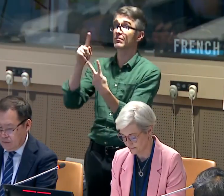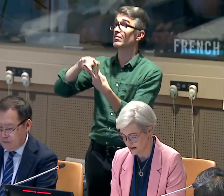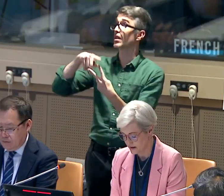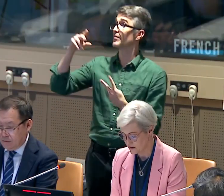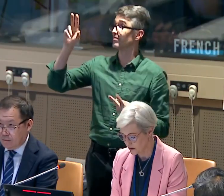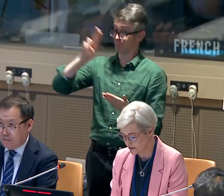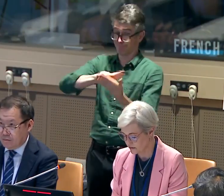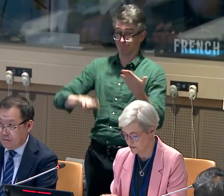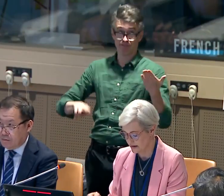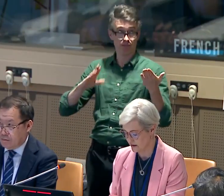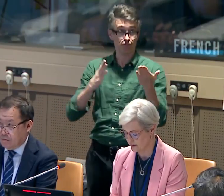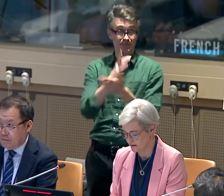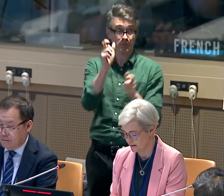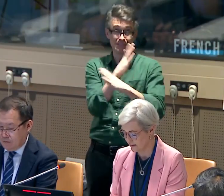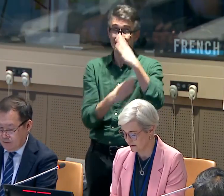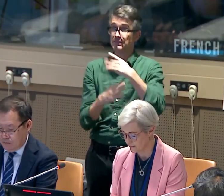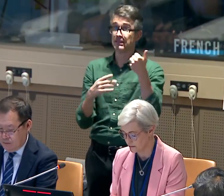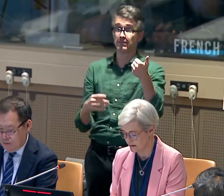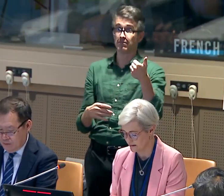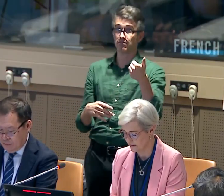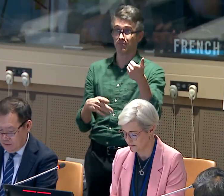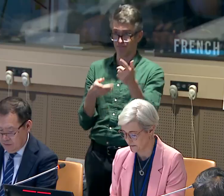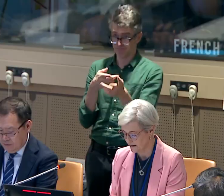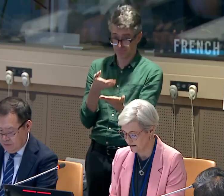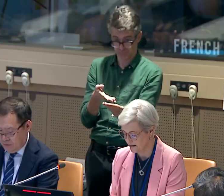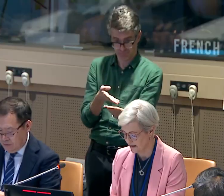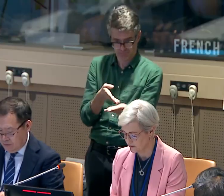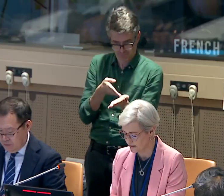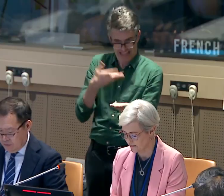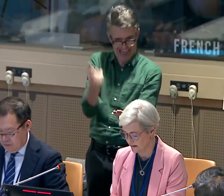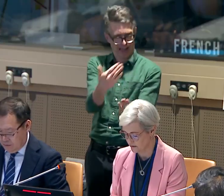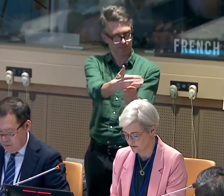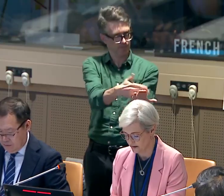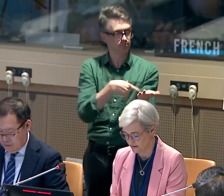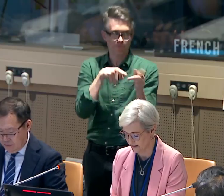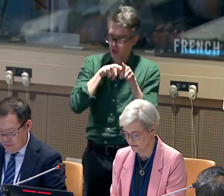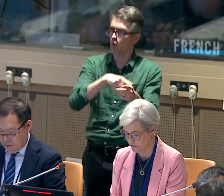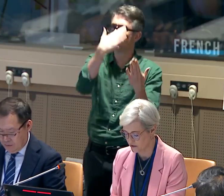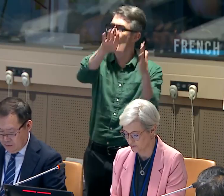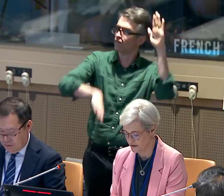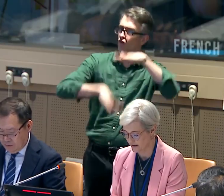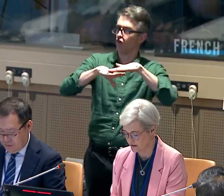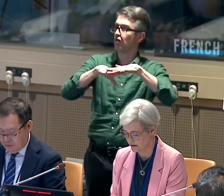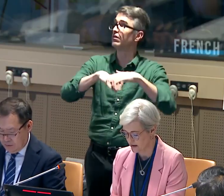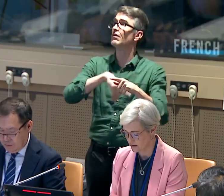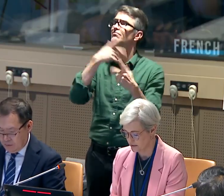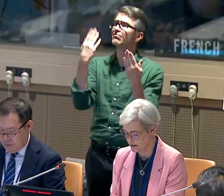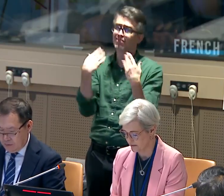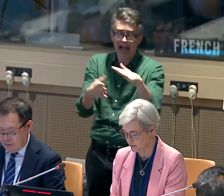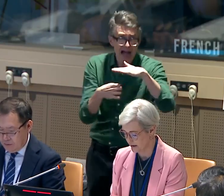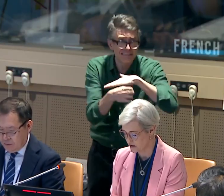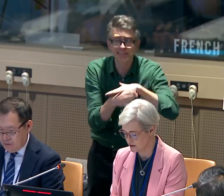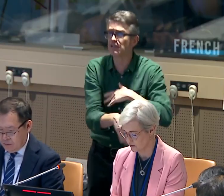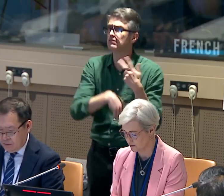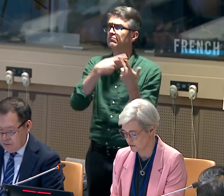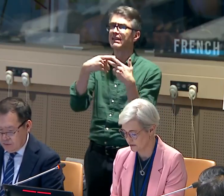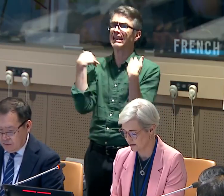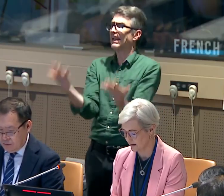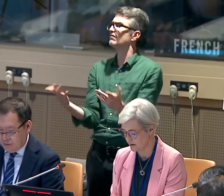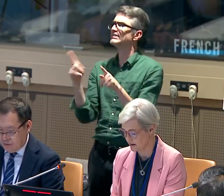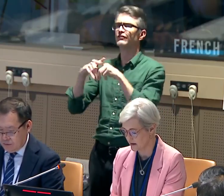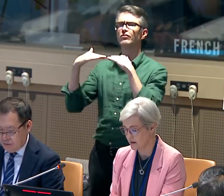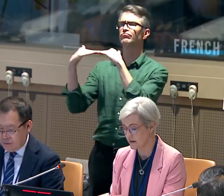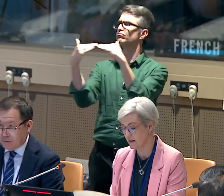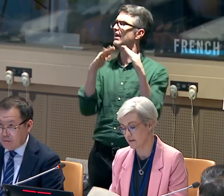clear. Non-discrimination, accessibility, an adequate standard of living and social protection, participation in